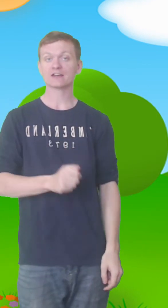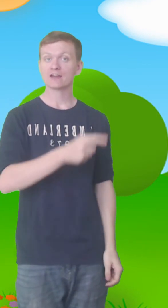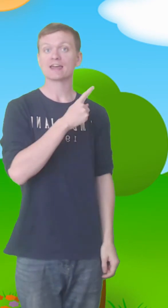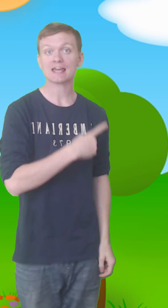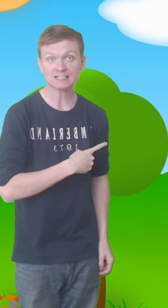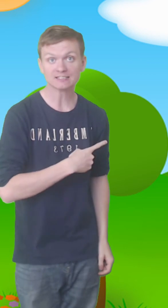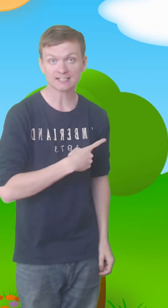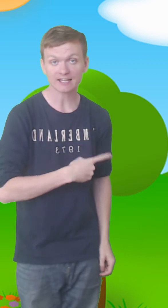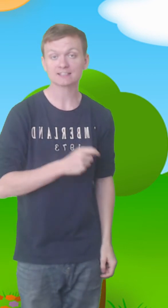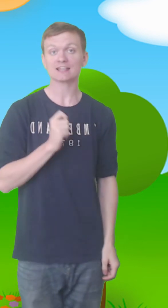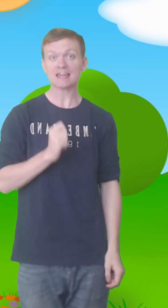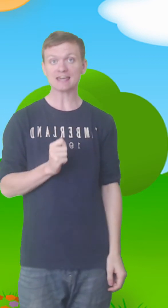insect, I.